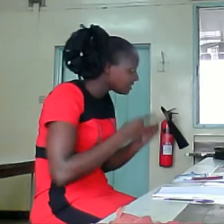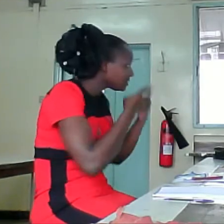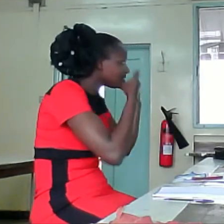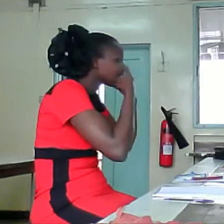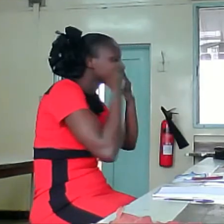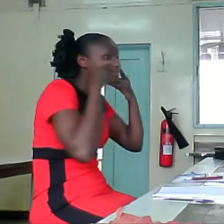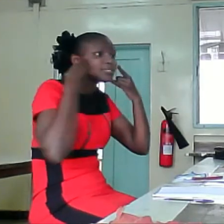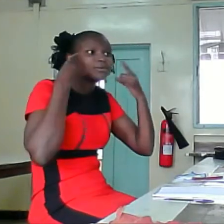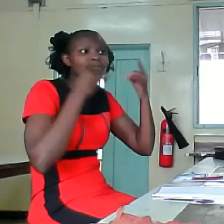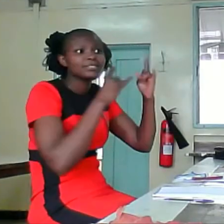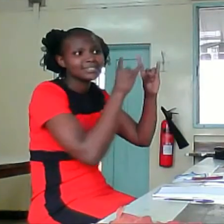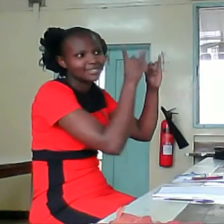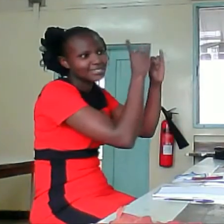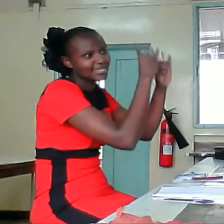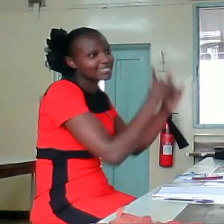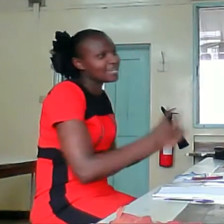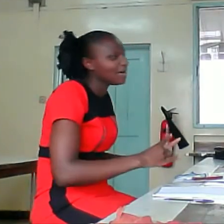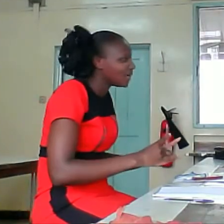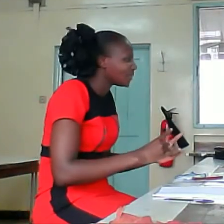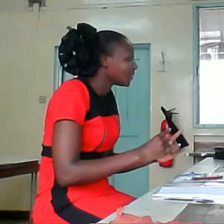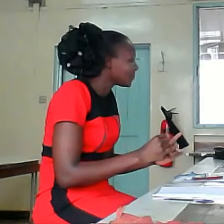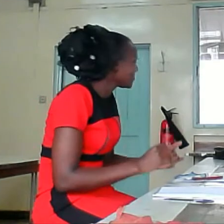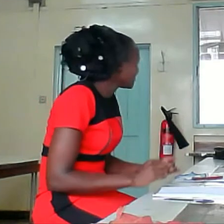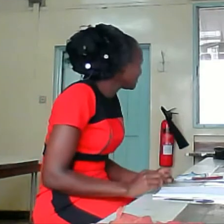ni tent ya mdomo ni sasa tent ya.